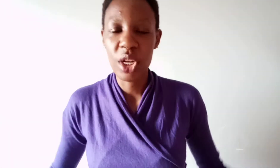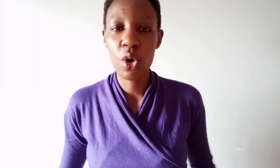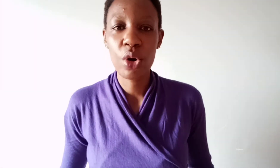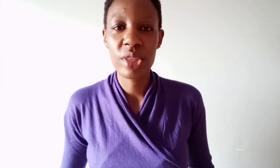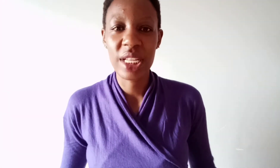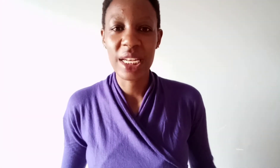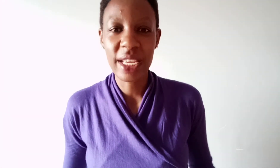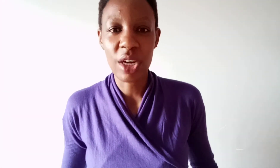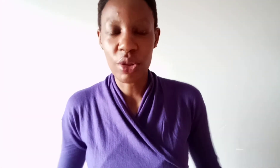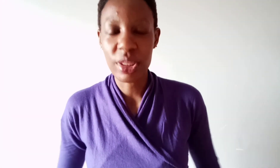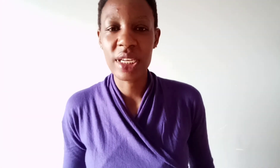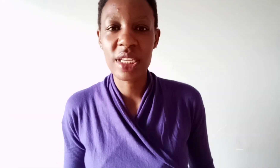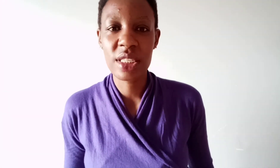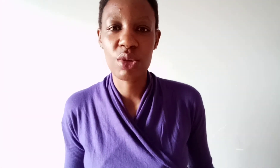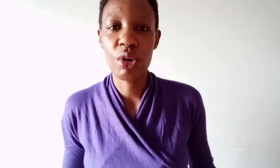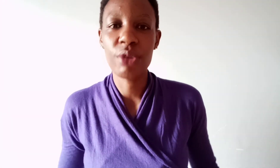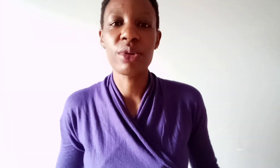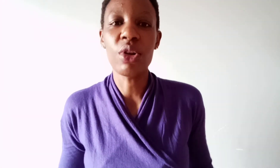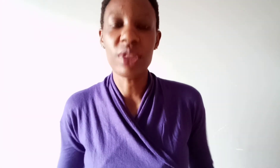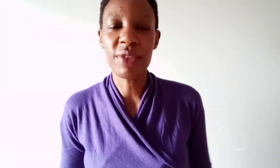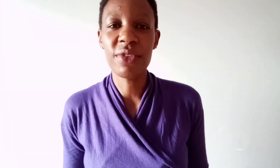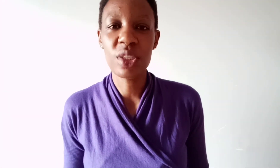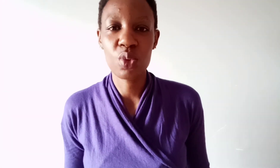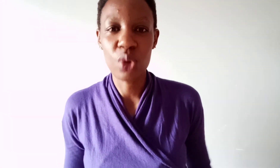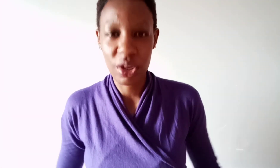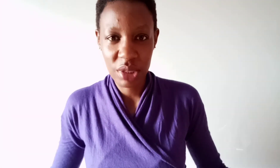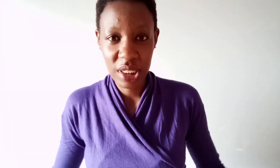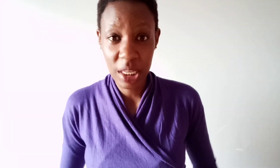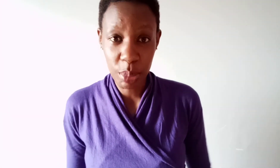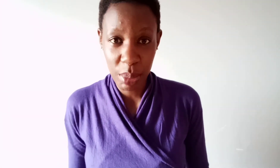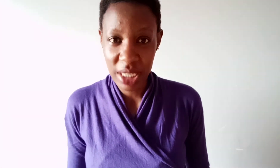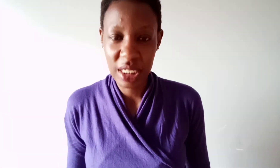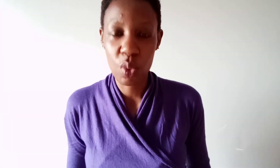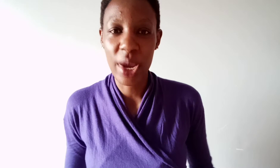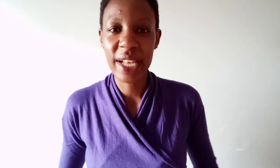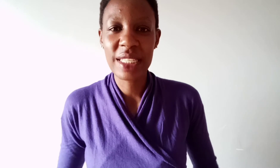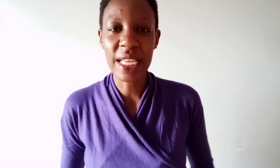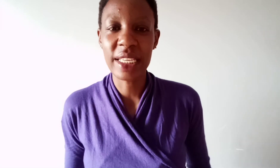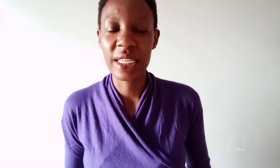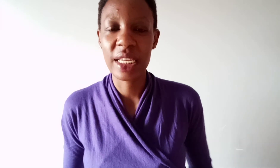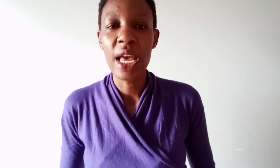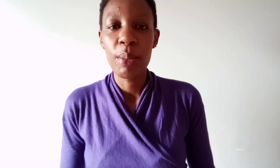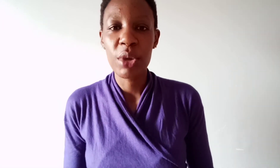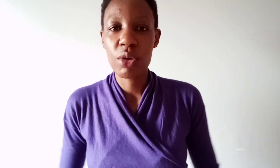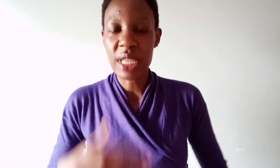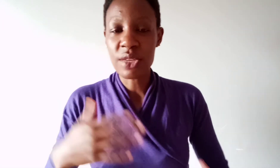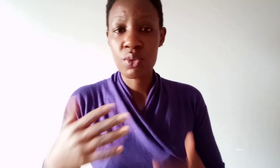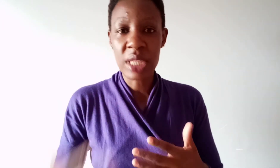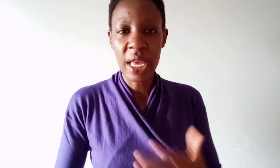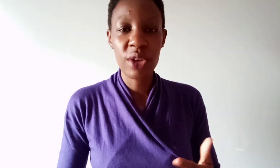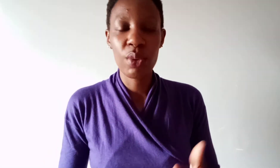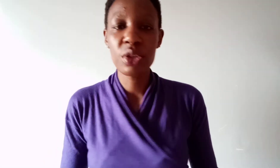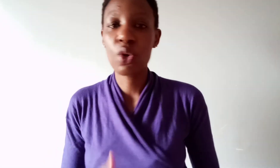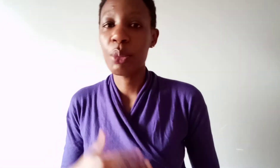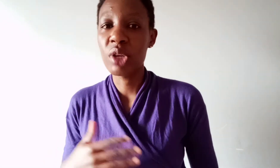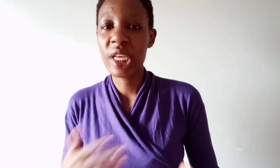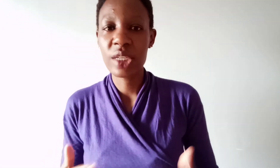below like on the knees or on the feet. You cannot keep bending while signing, because as you sign, you want to communicate with